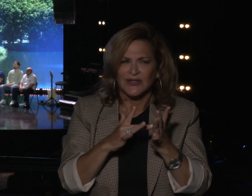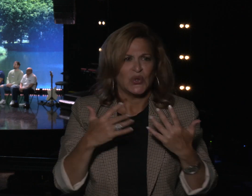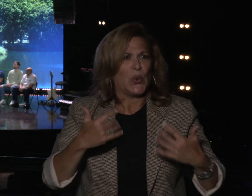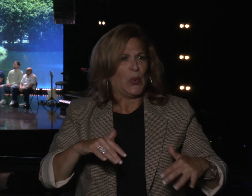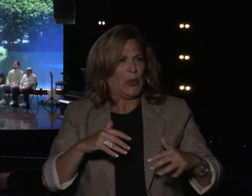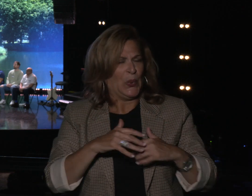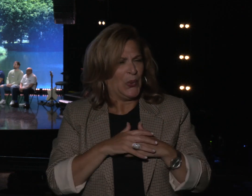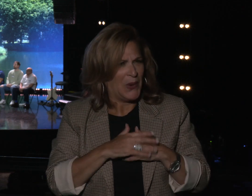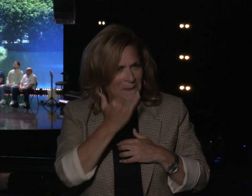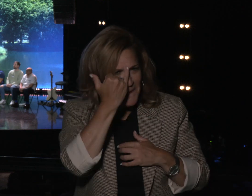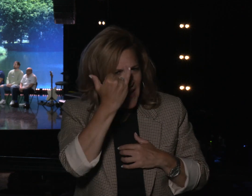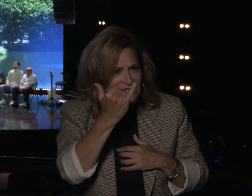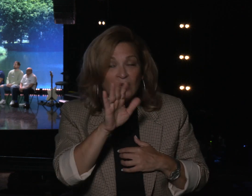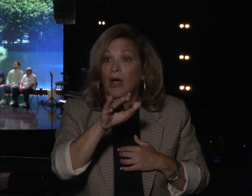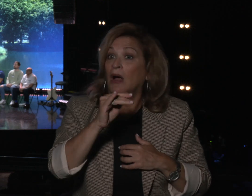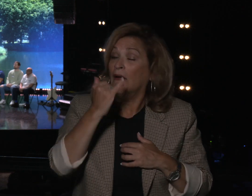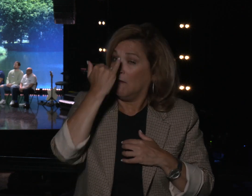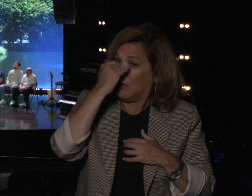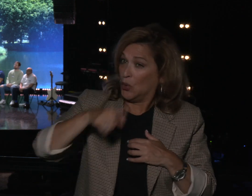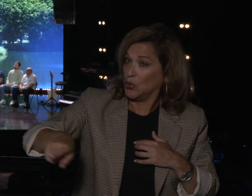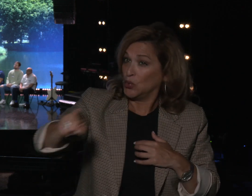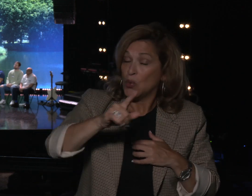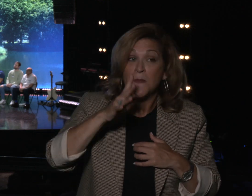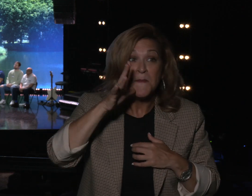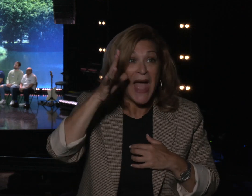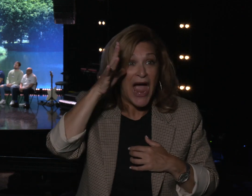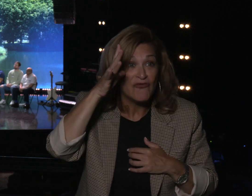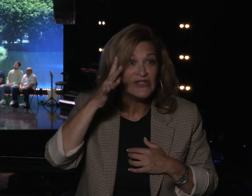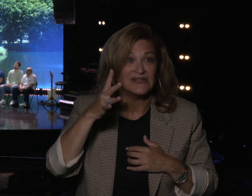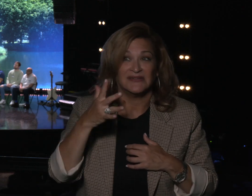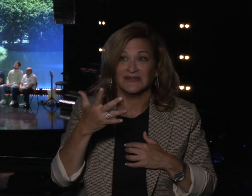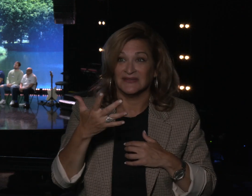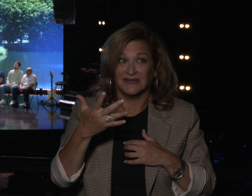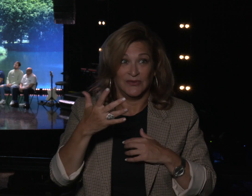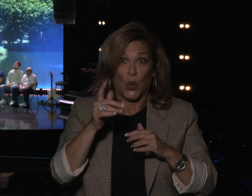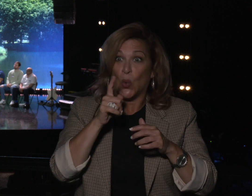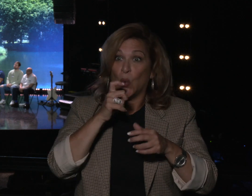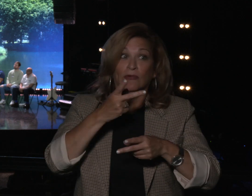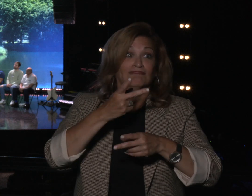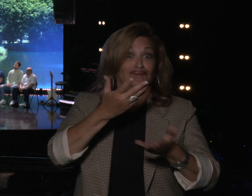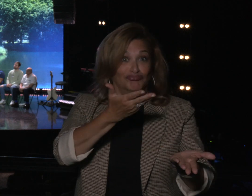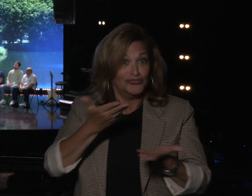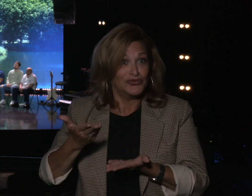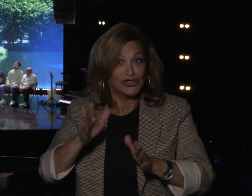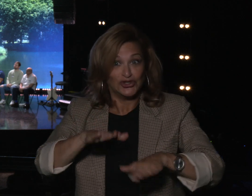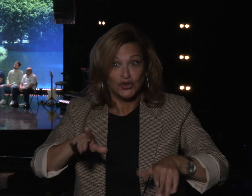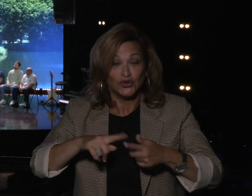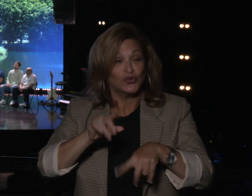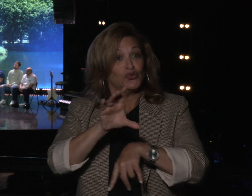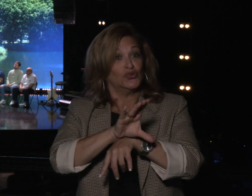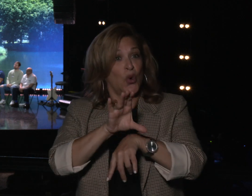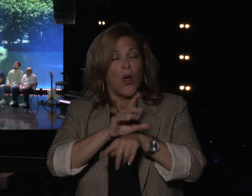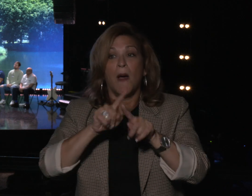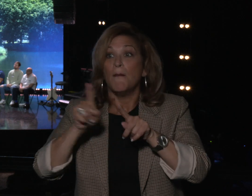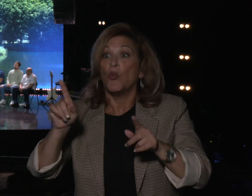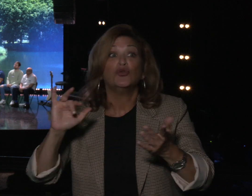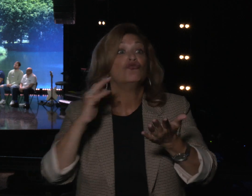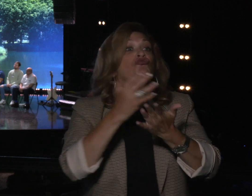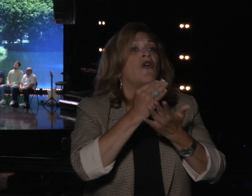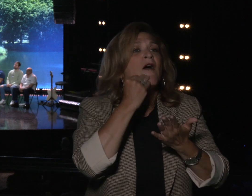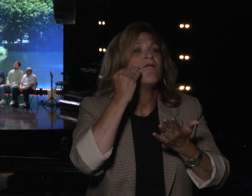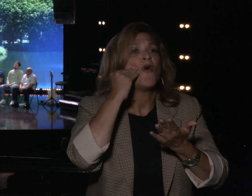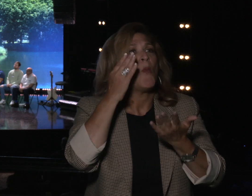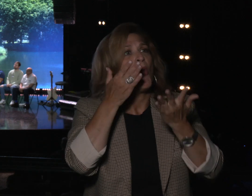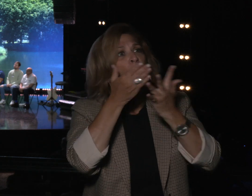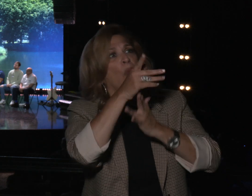Friday night with Misfit, or parents, what we do at home. What are our kids seeing? What's the example that they're seeing? What are we teaching them? Like that